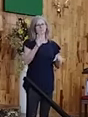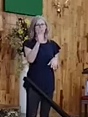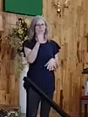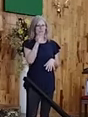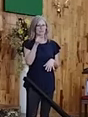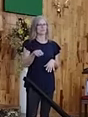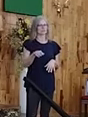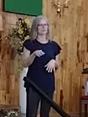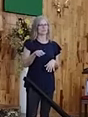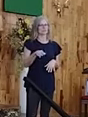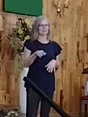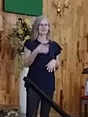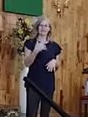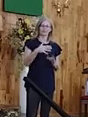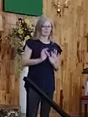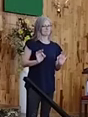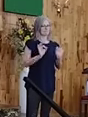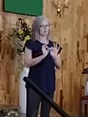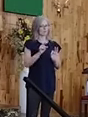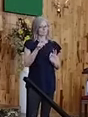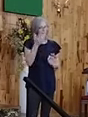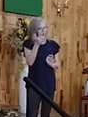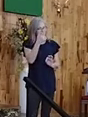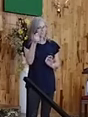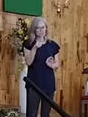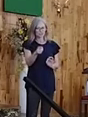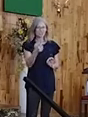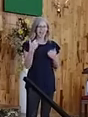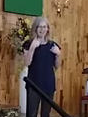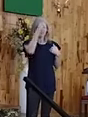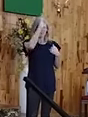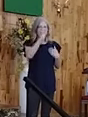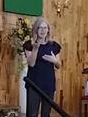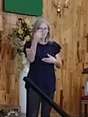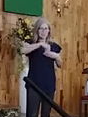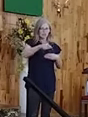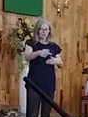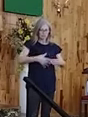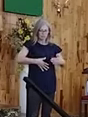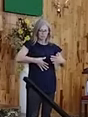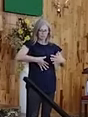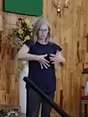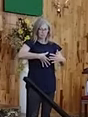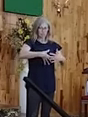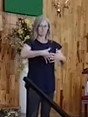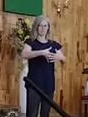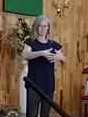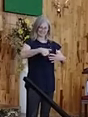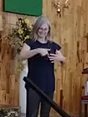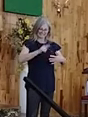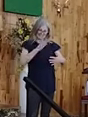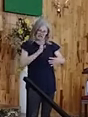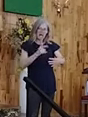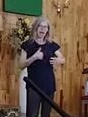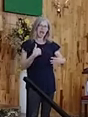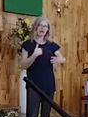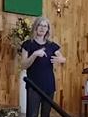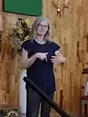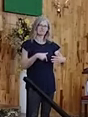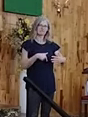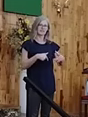that's so important because she carried God within her. And why she is important, St. Augustine said,